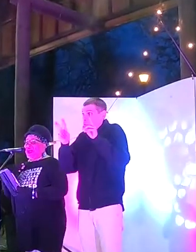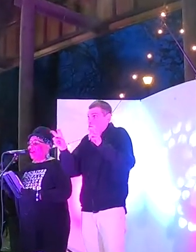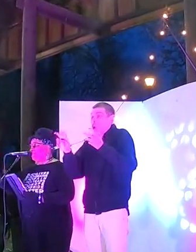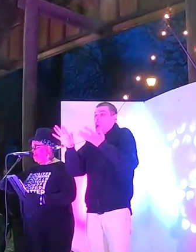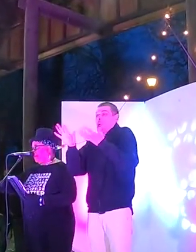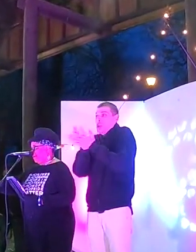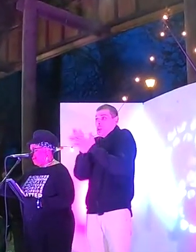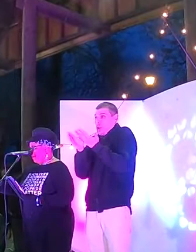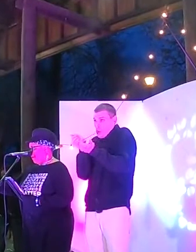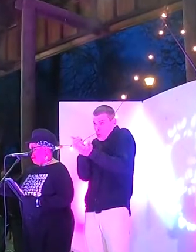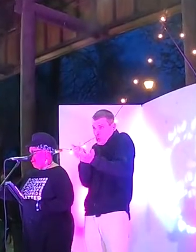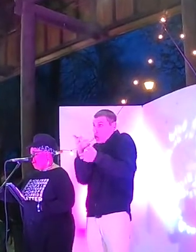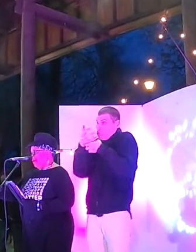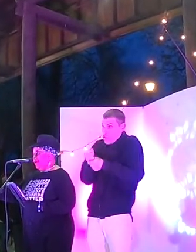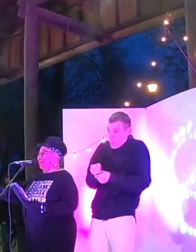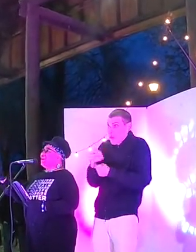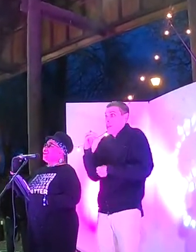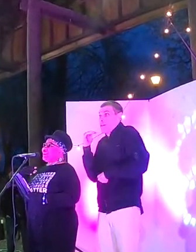from the lie.